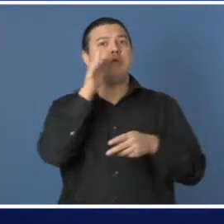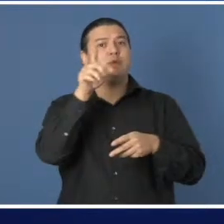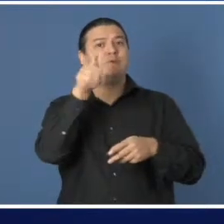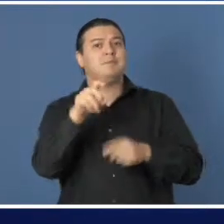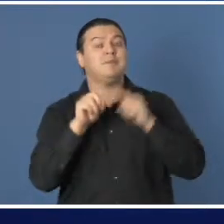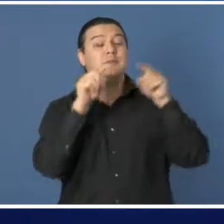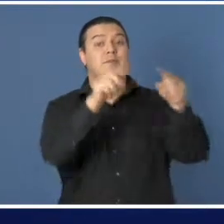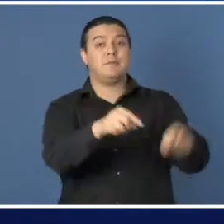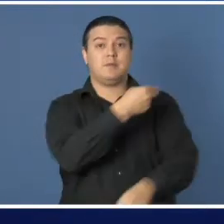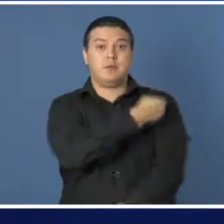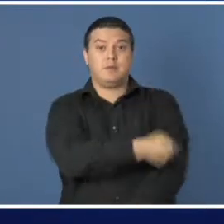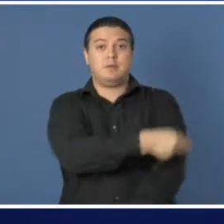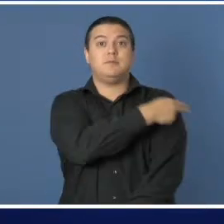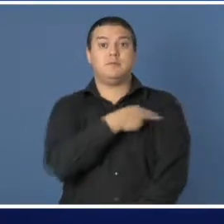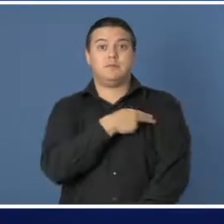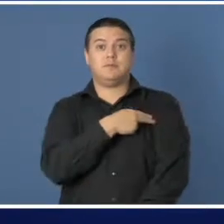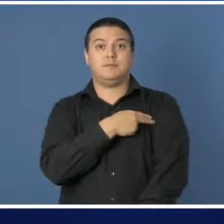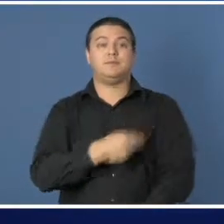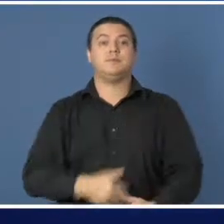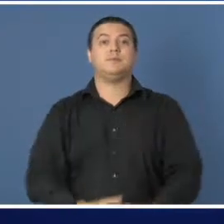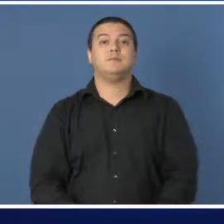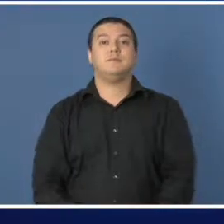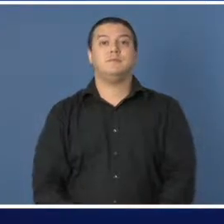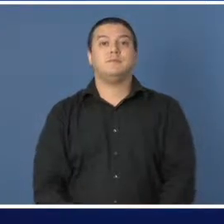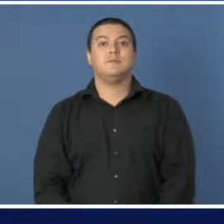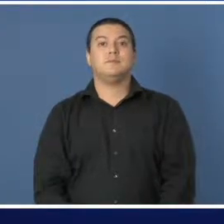many people will need to be hospitalized.